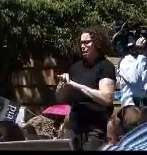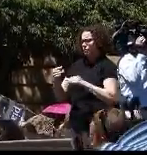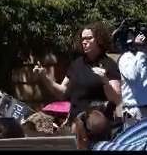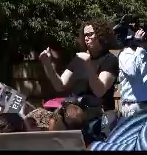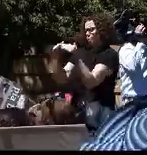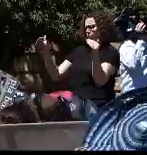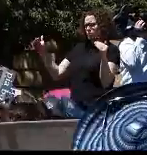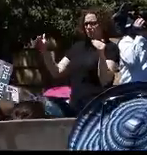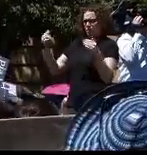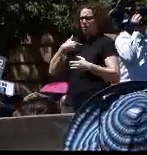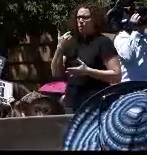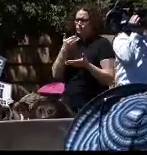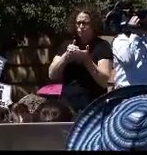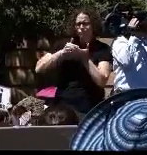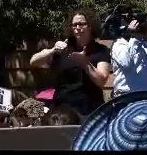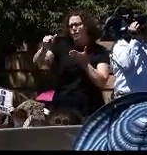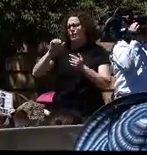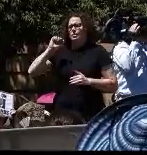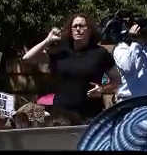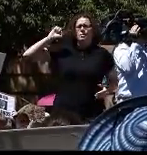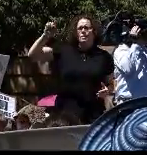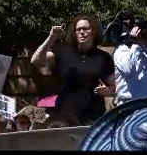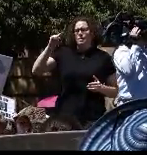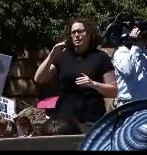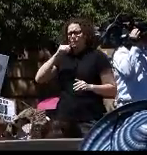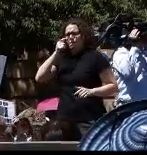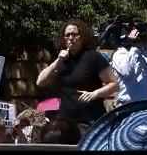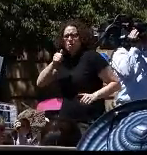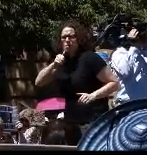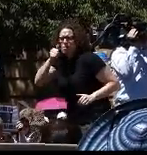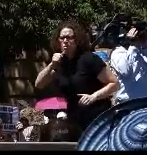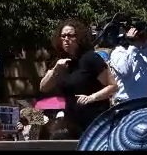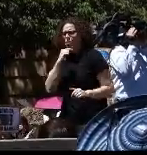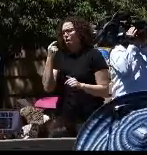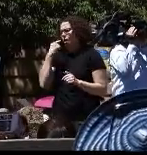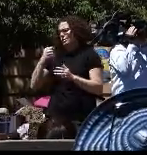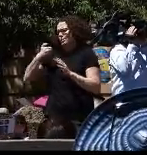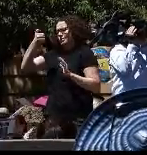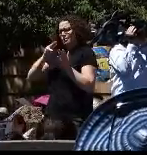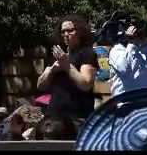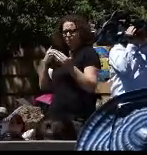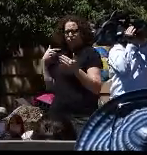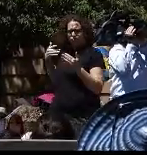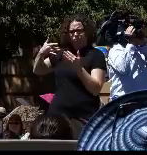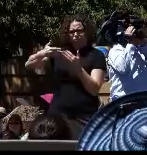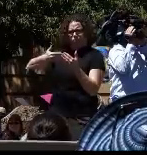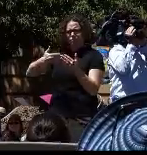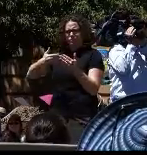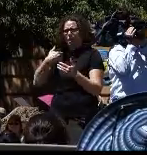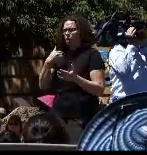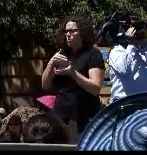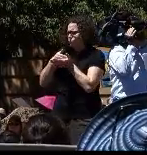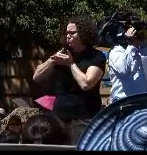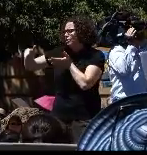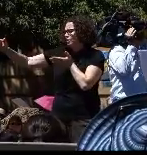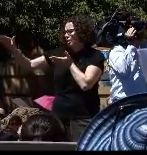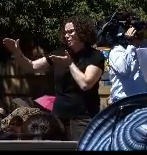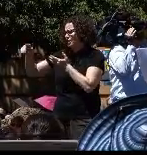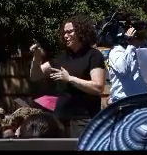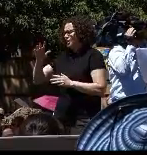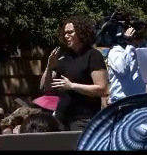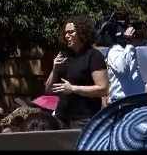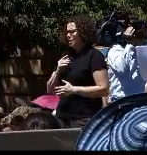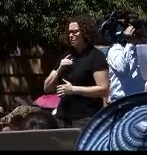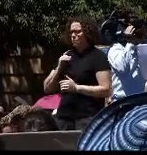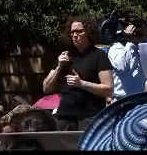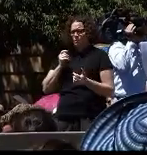I reject his deceptions and lies of the last 6 months. I reject his smug indifference